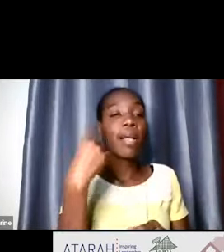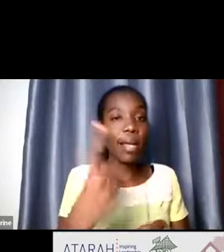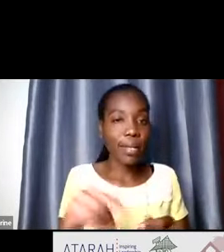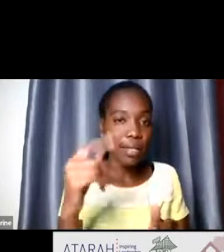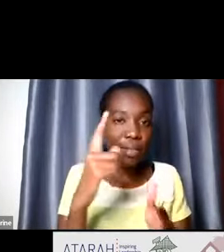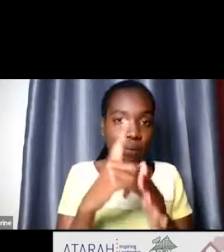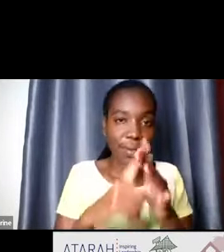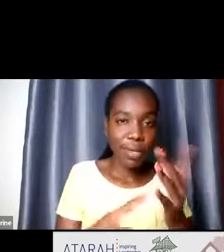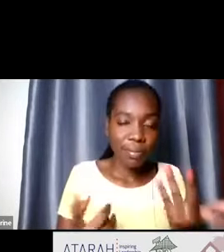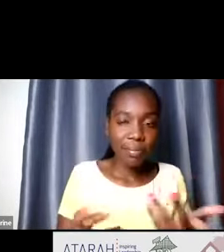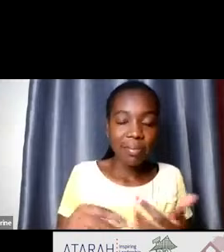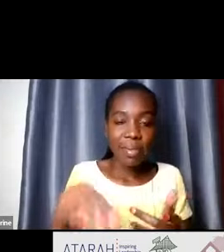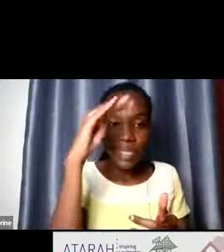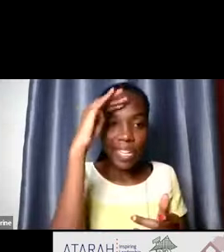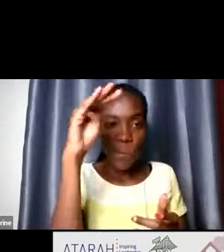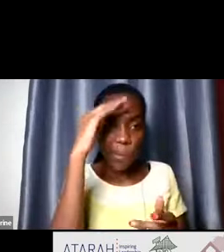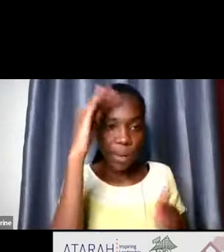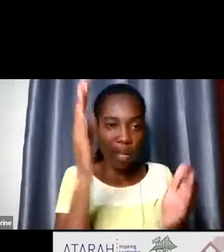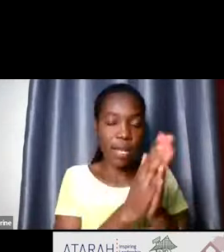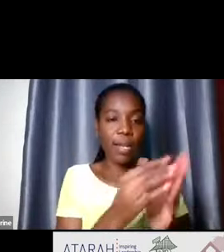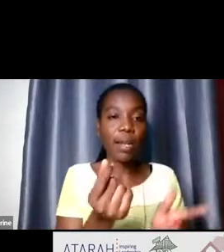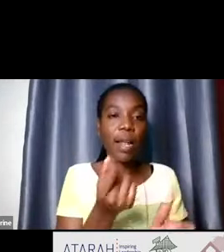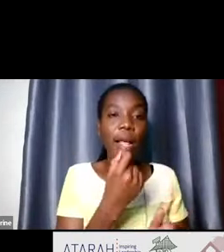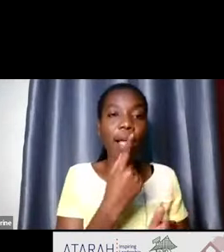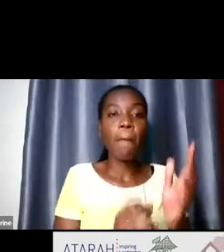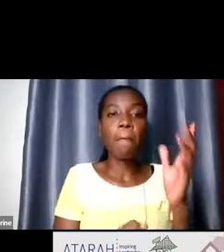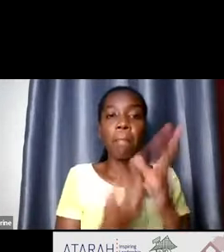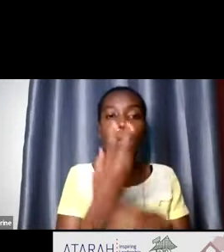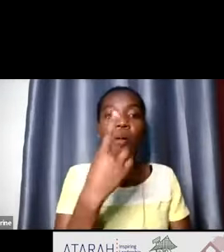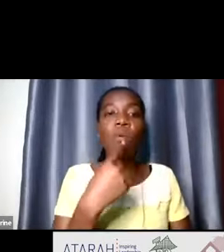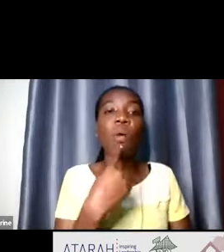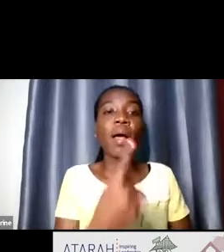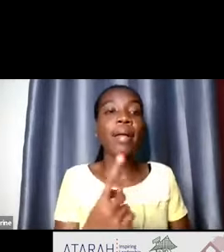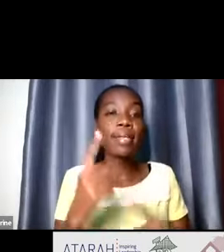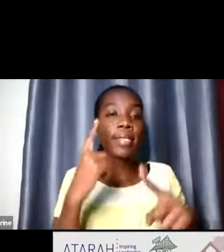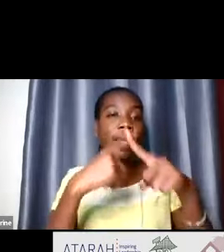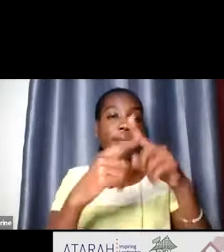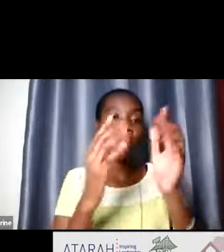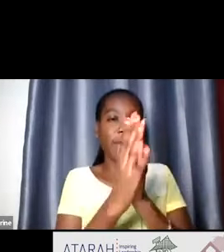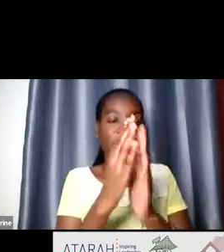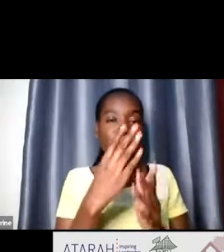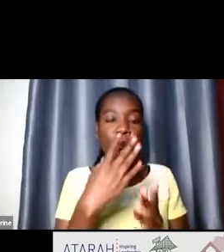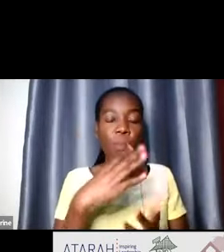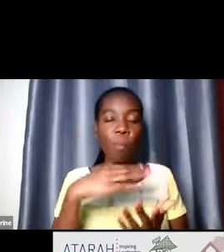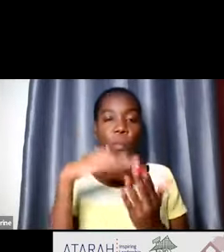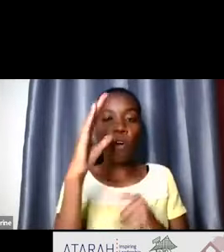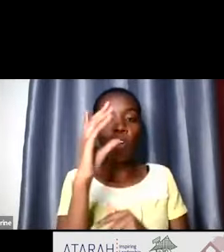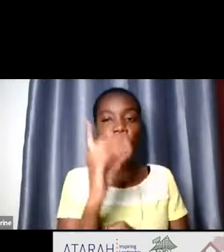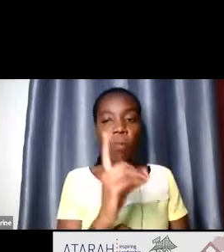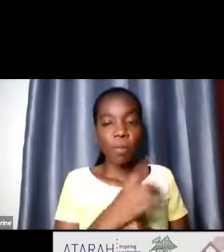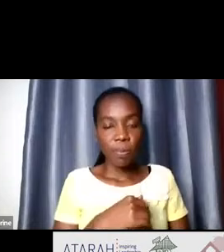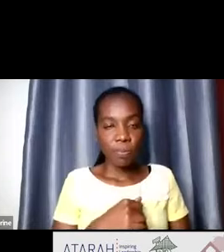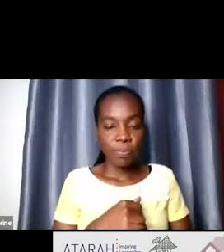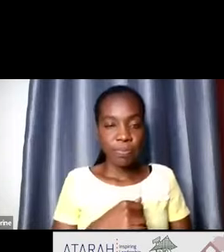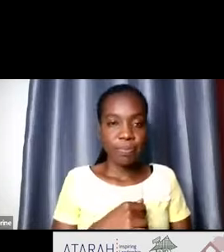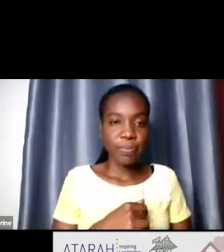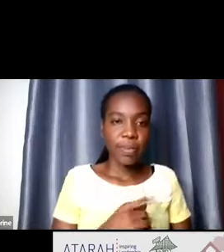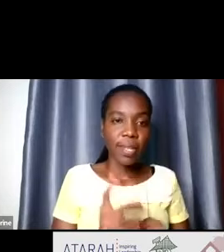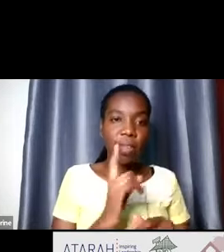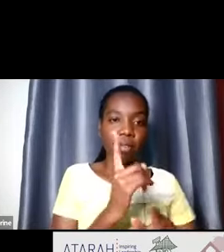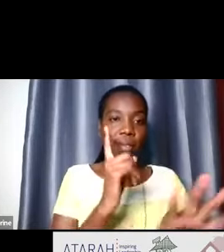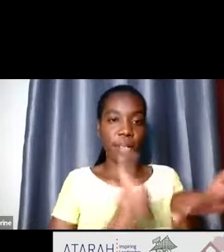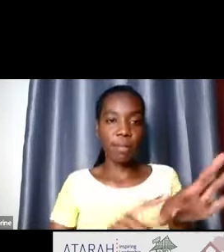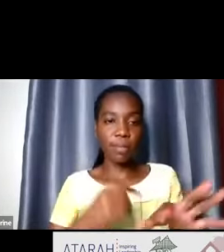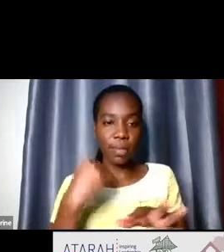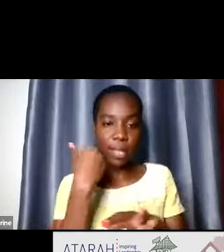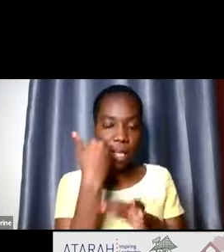and drugs produce 100 times more dopamine. So when we are stressed, we will want